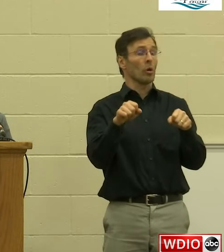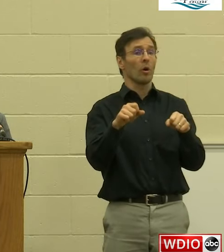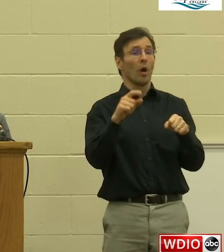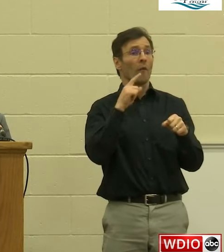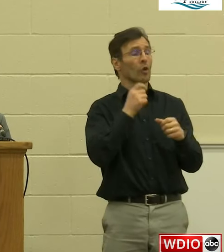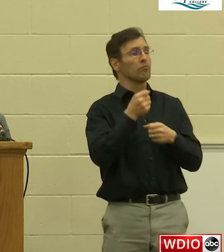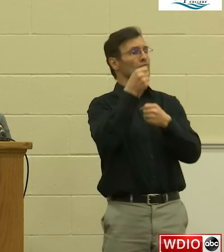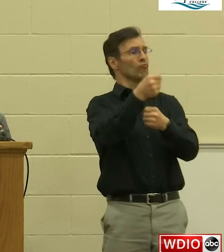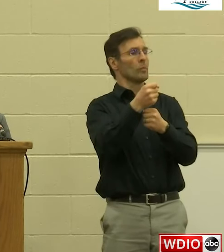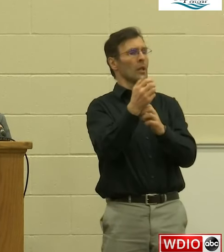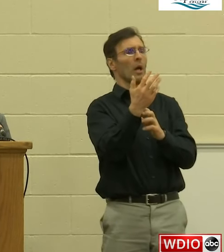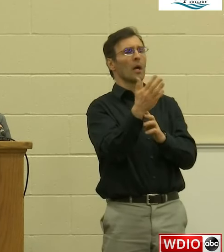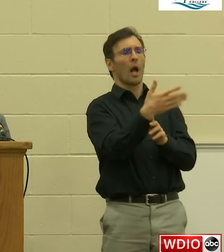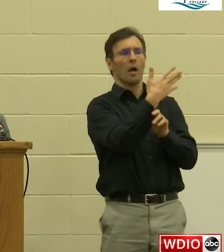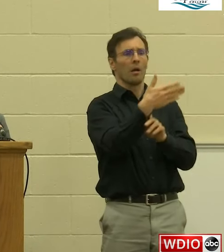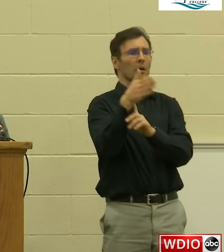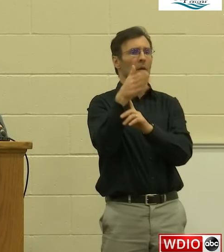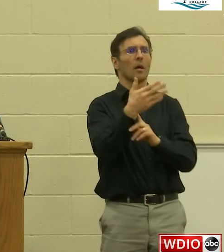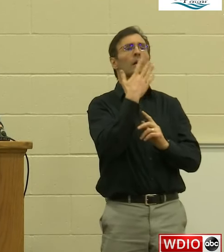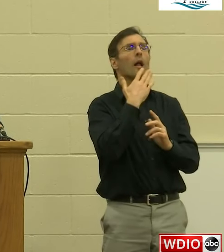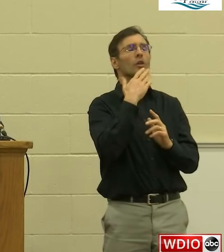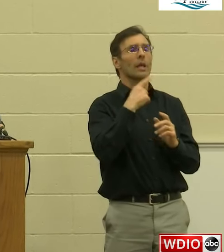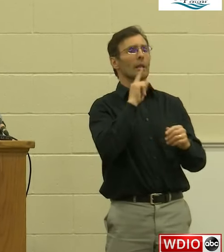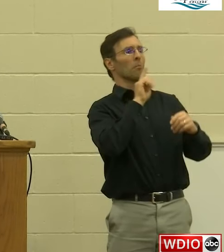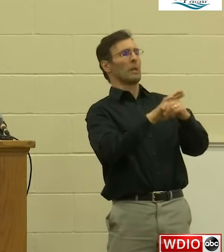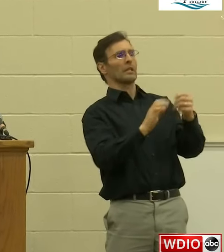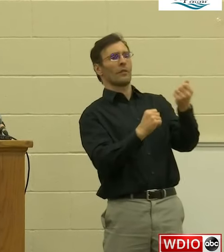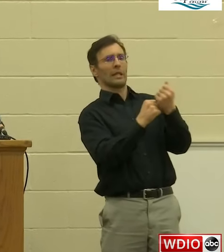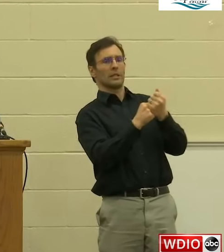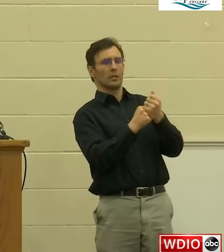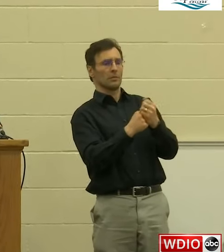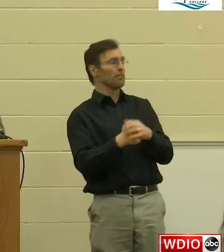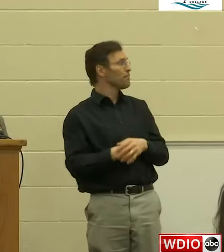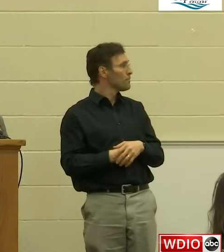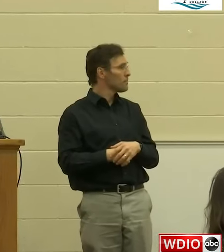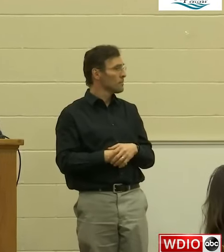the posting of the colors and the Pledge of Allegiance.